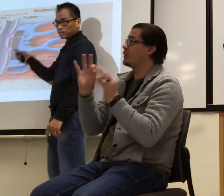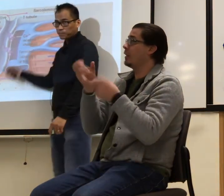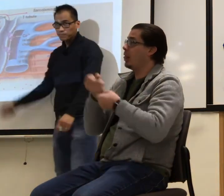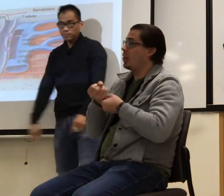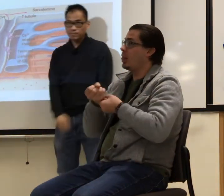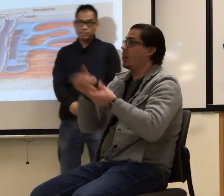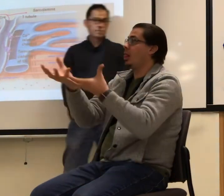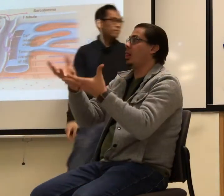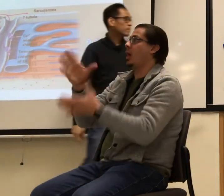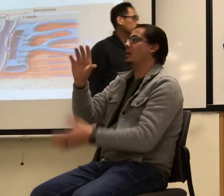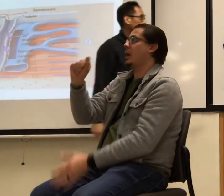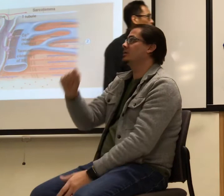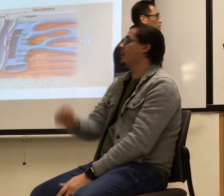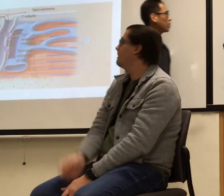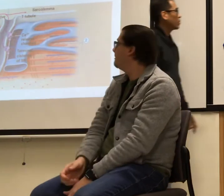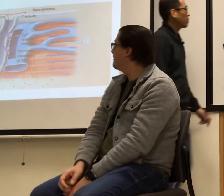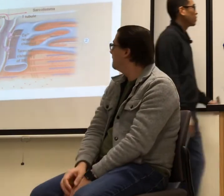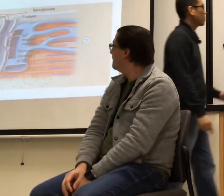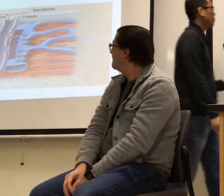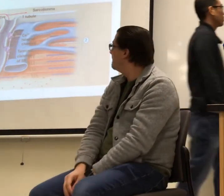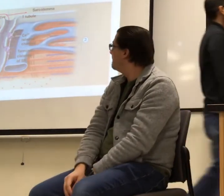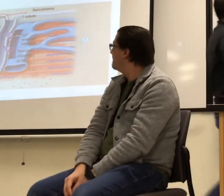Okay?